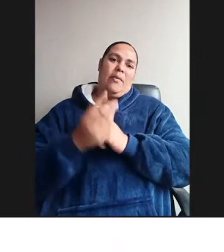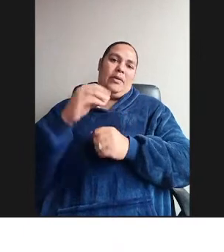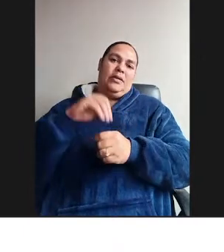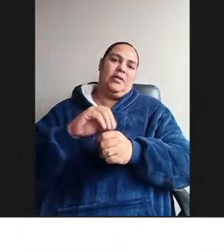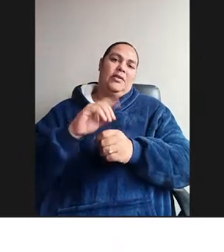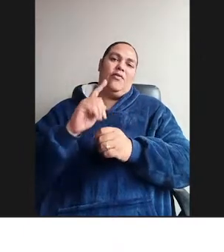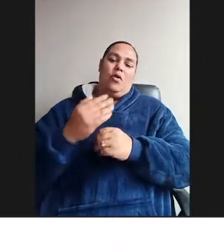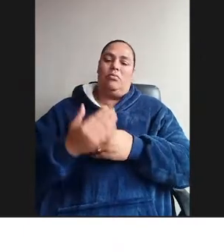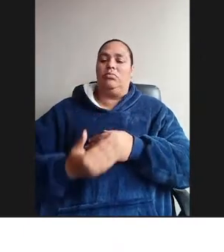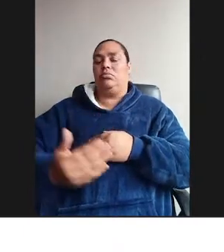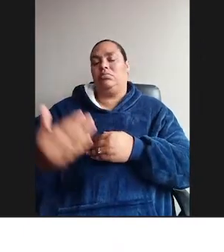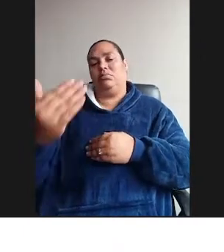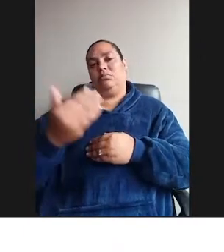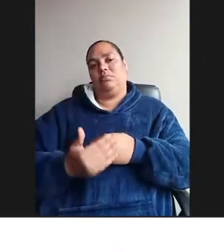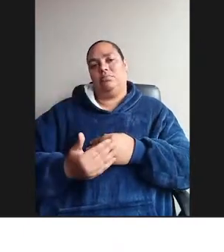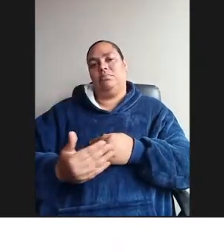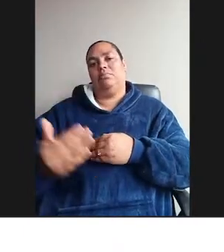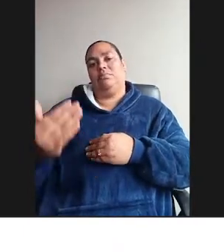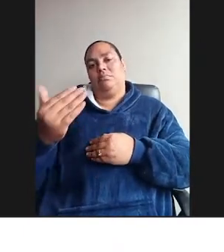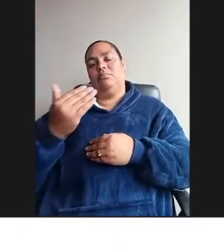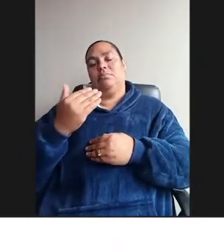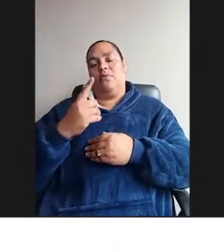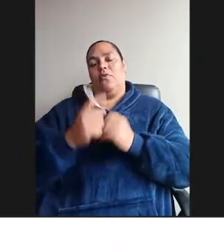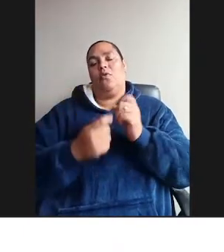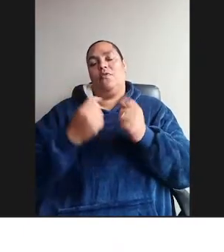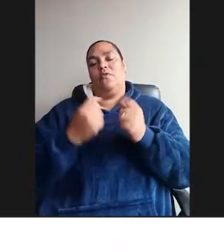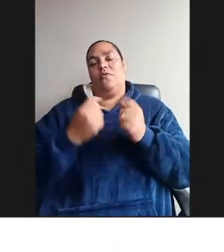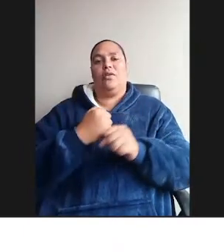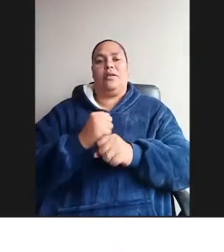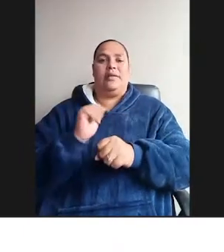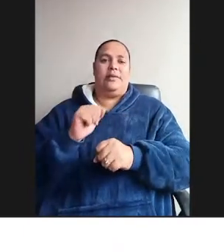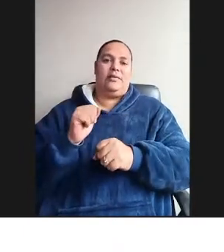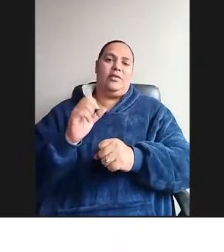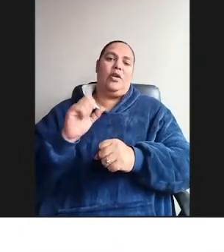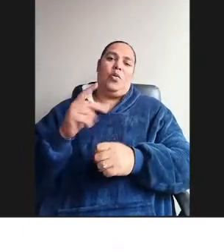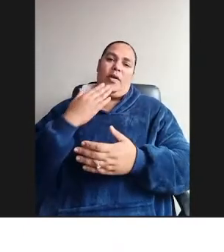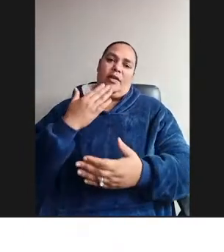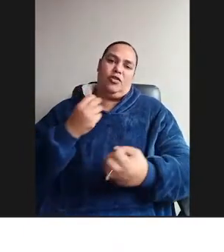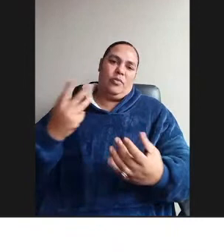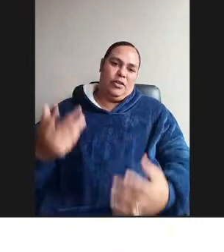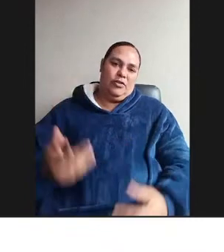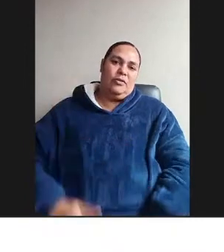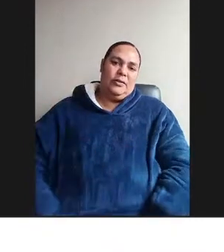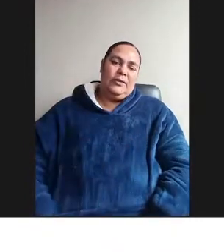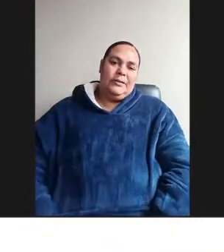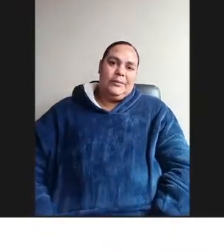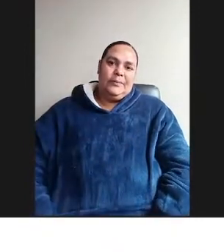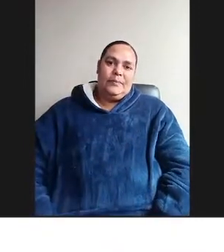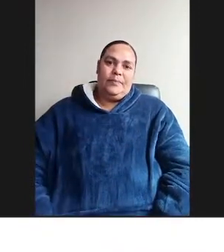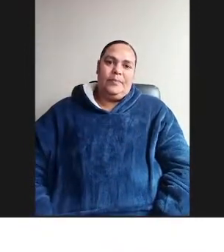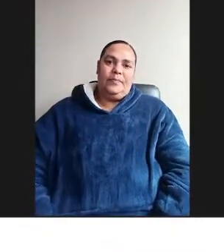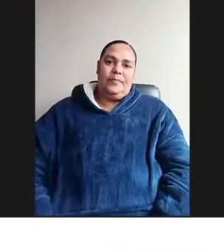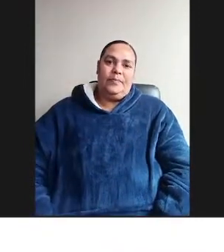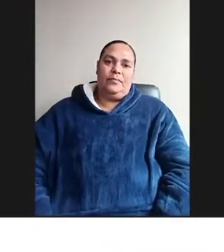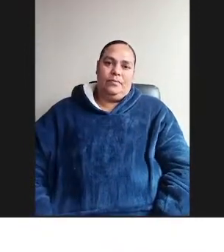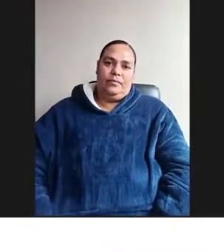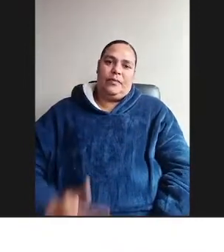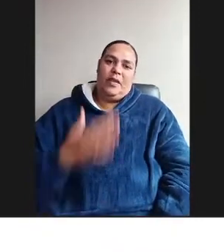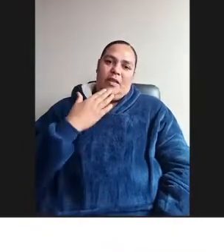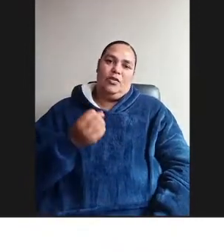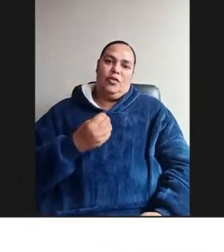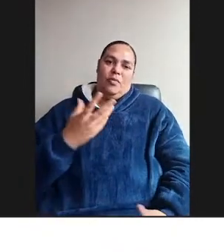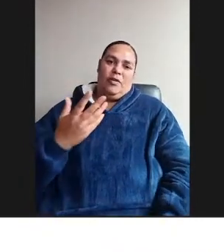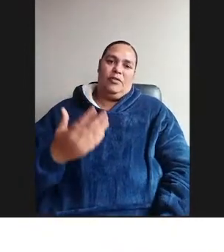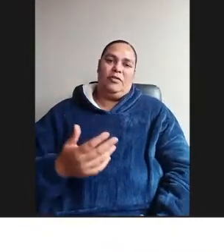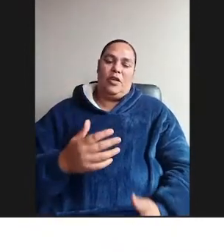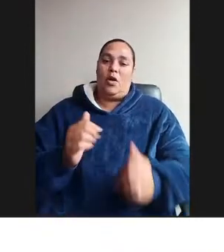the financial year. Okay, I've got thank it. you. Thank you so much. Thank you, That answers my question. Thank you so much. Thank you. Colleagues, Thank you, I